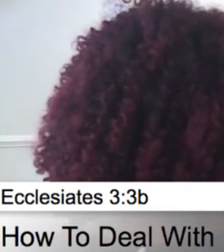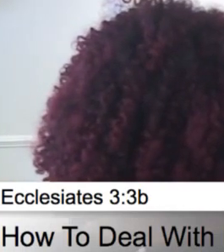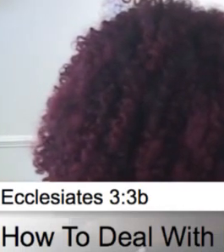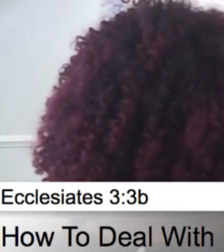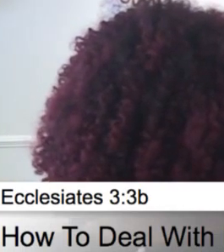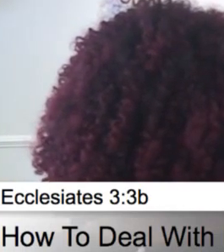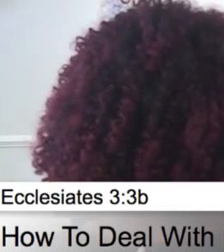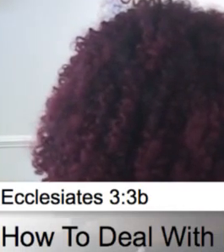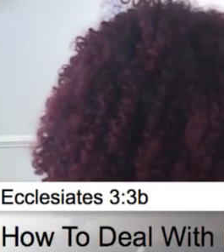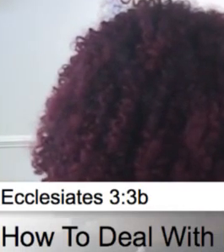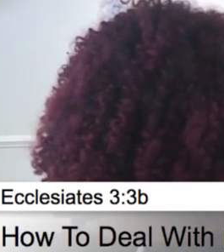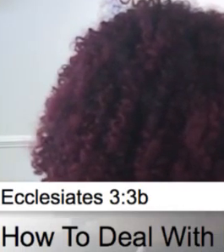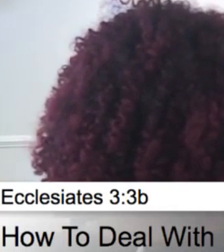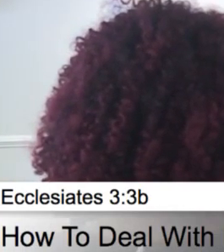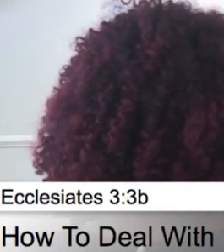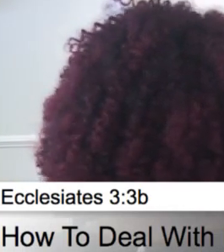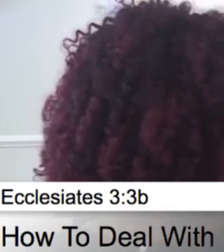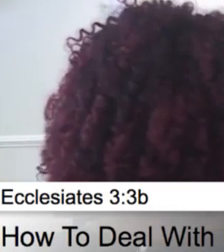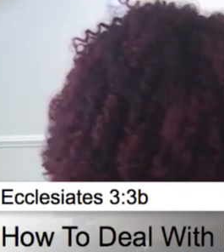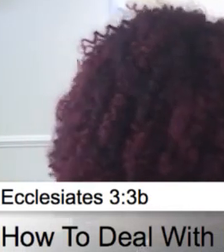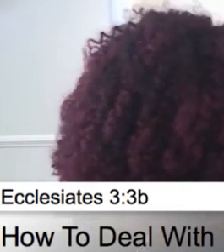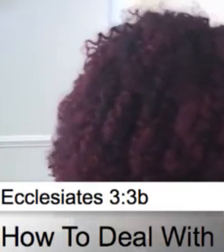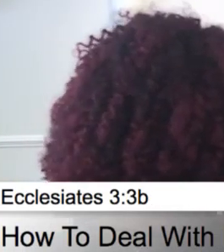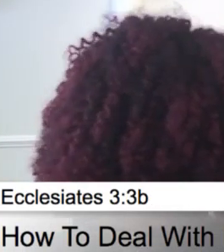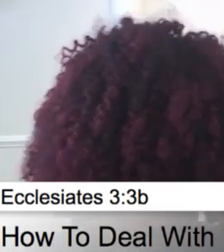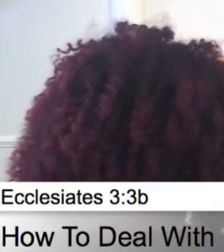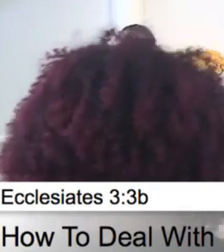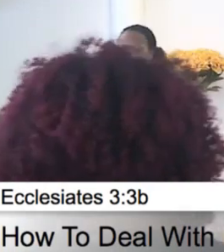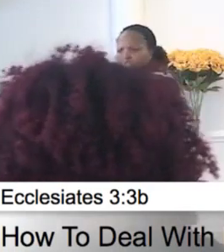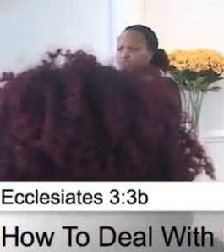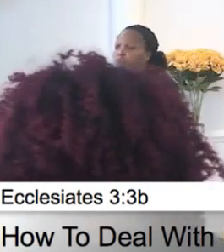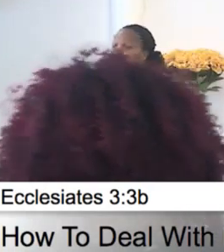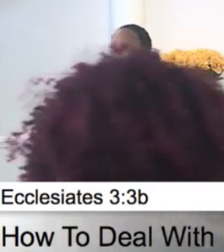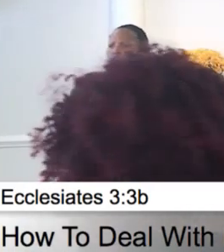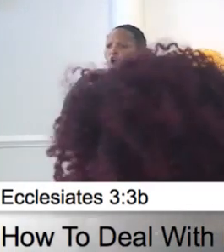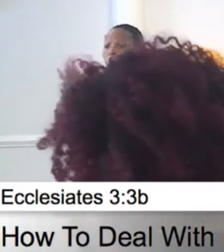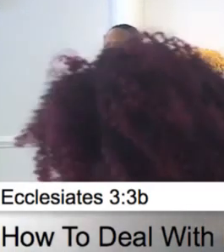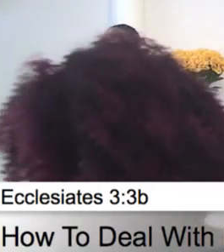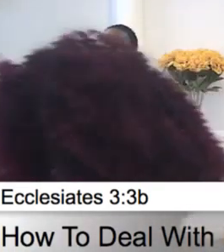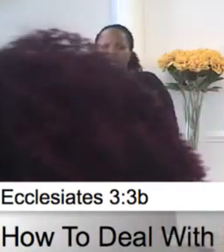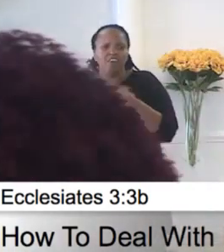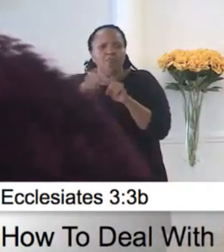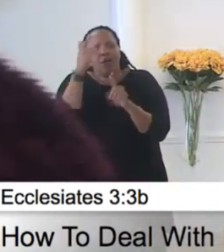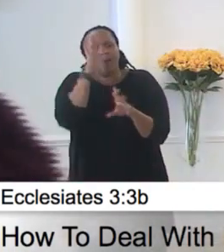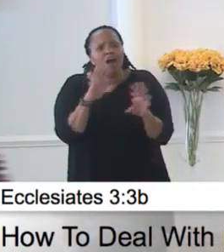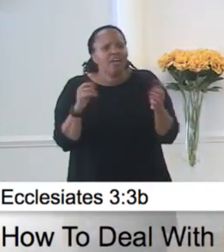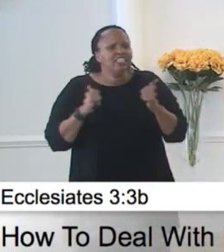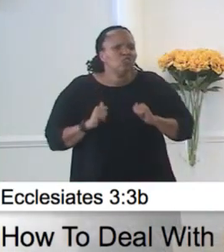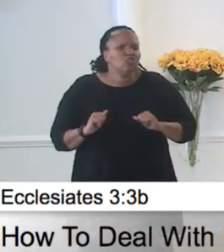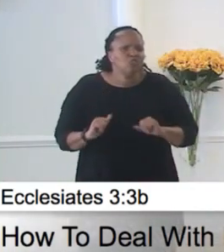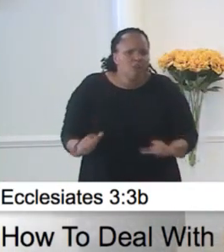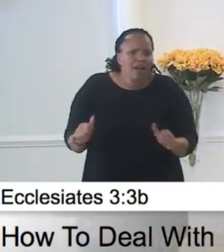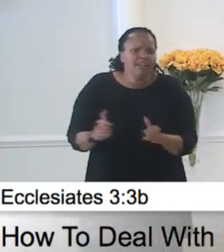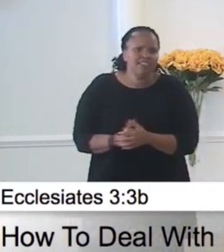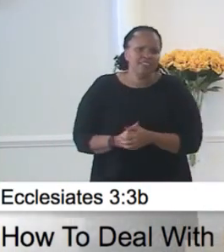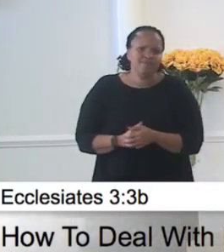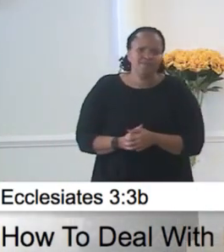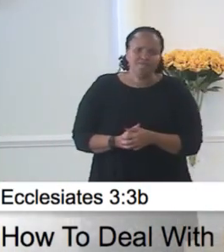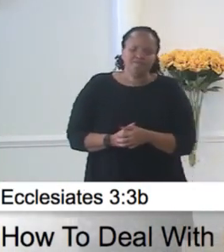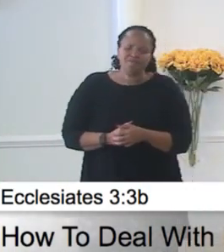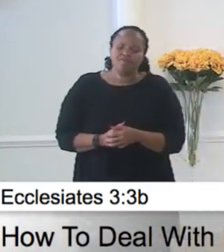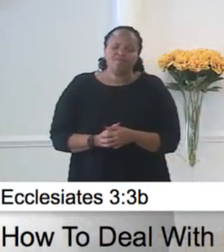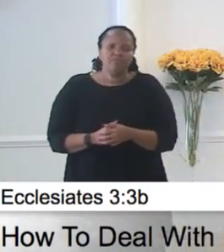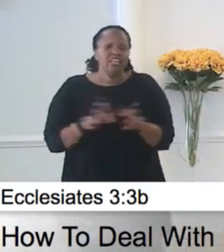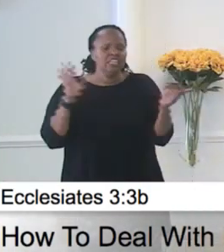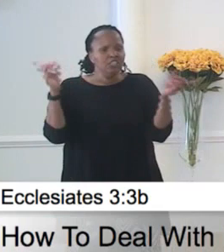if it's intruding when he's trying to break me. And when it seems as if he's intruding,